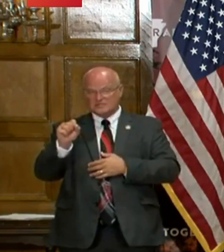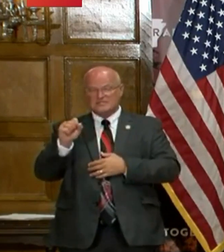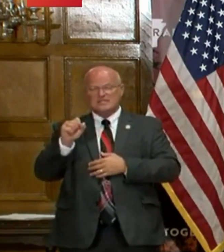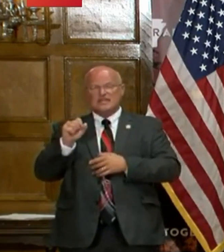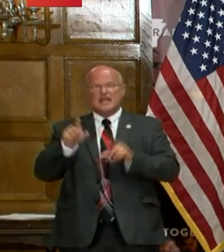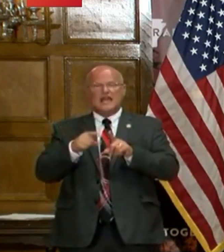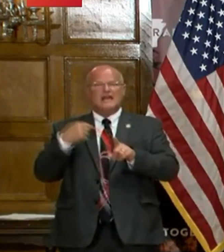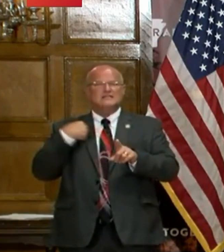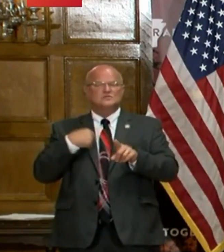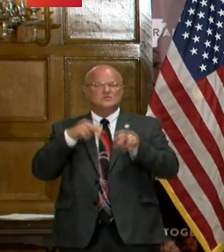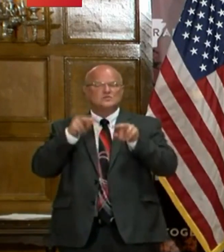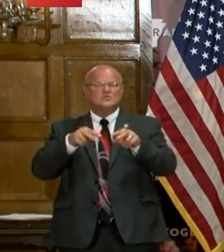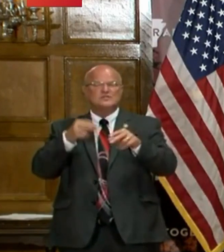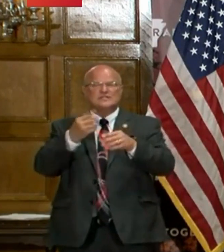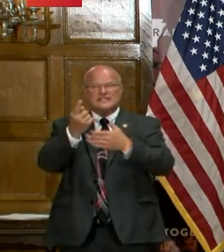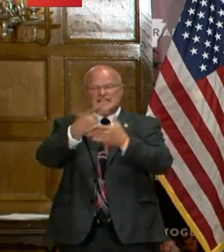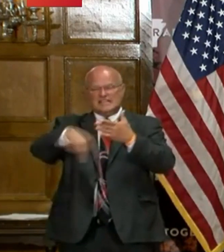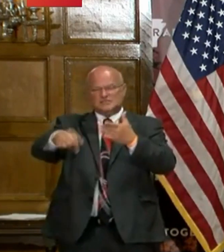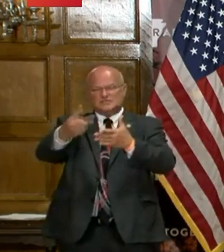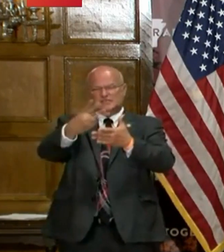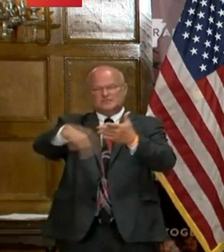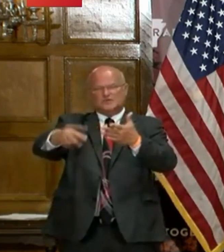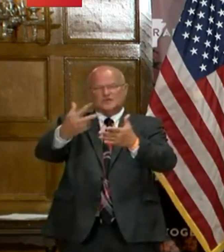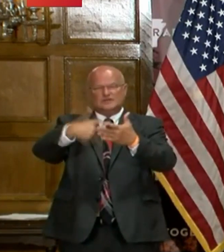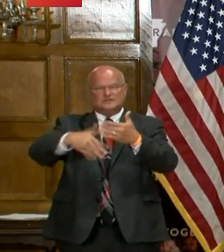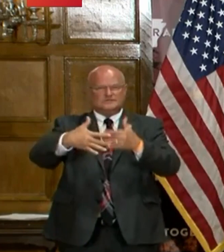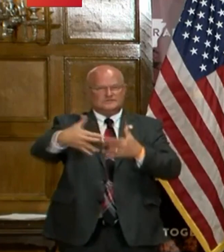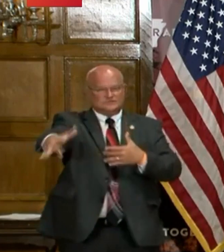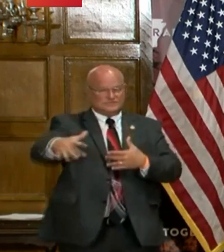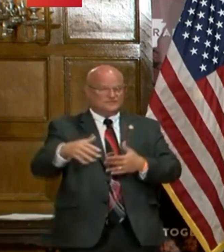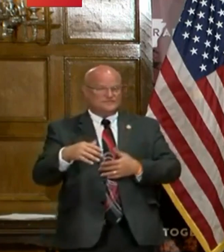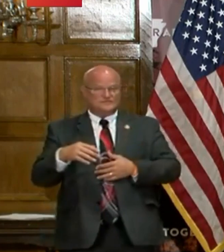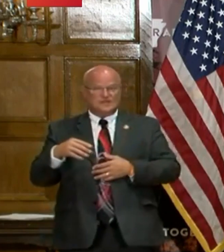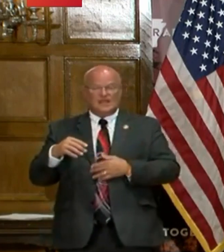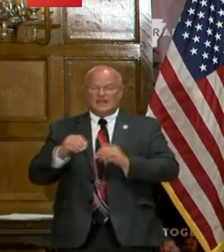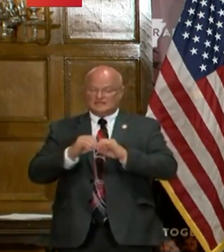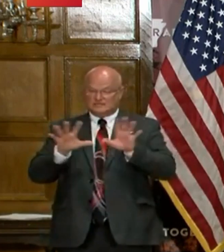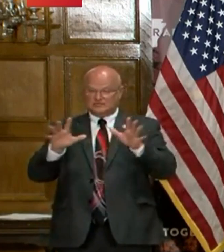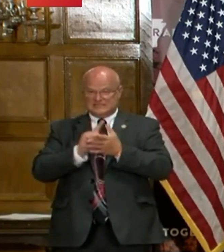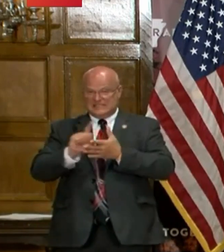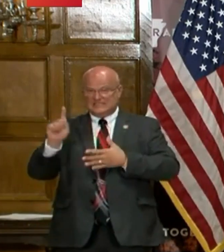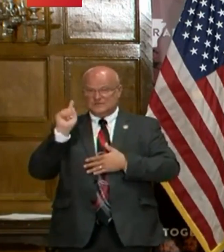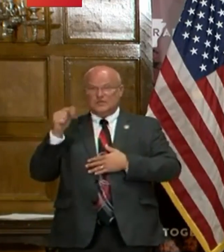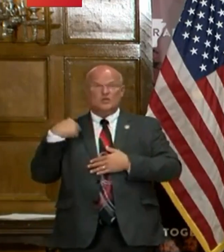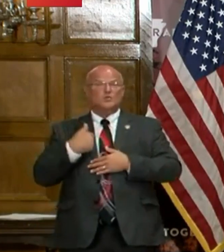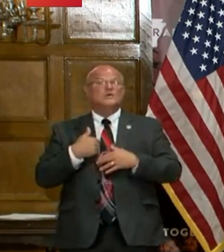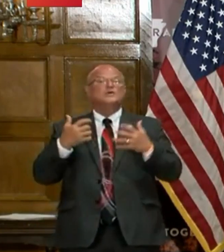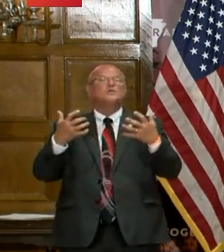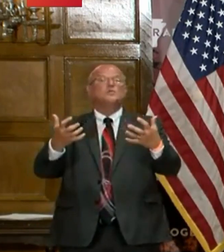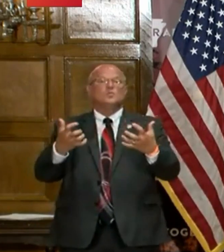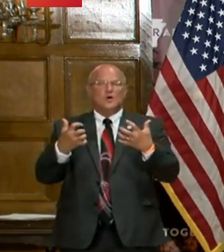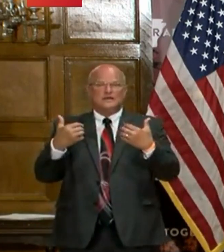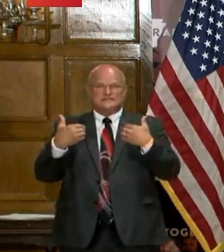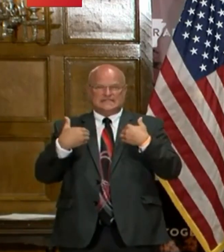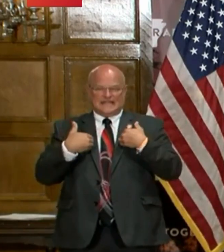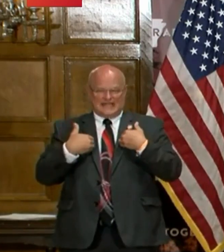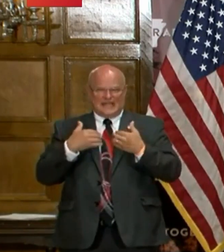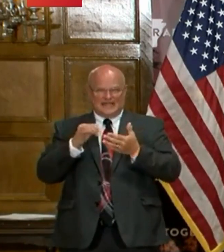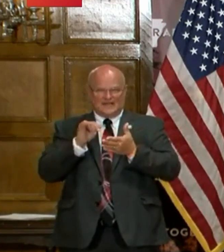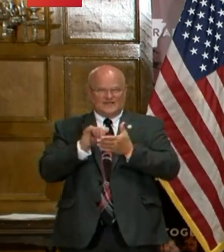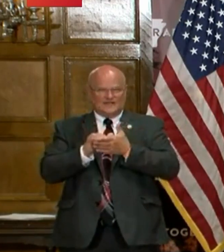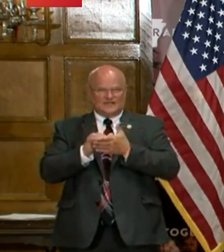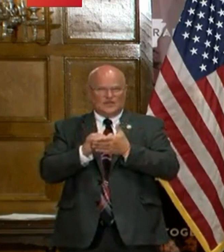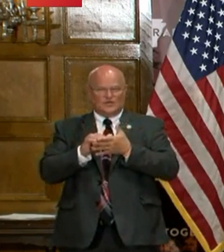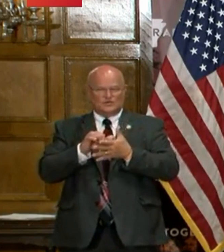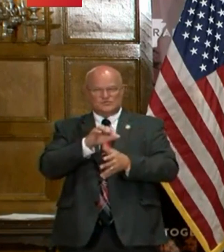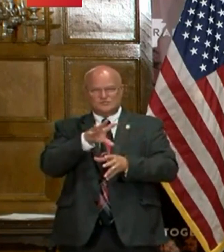as we look into. I've sent the signal obviously last week that we want to be able to have those engaged and participating, but